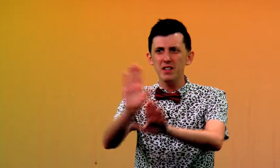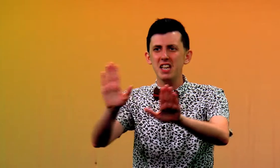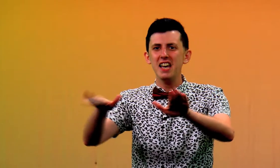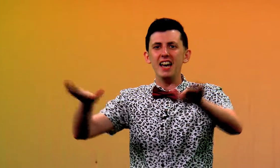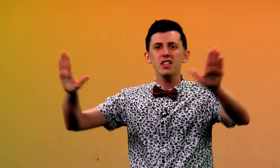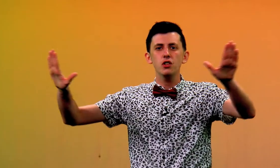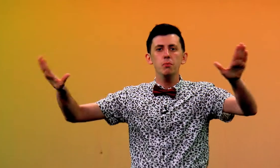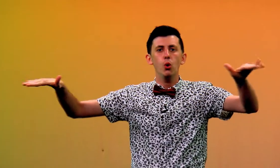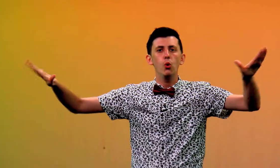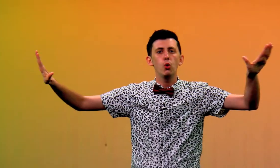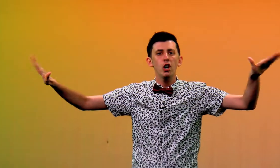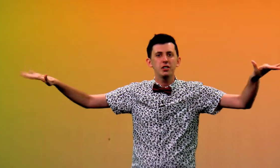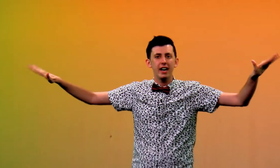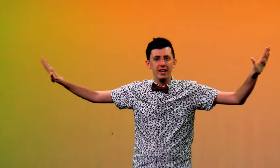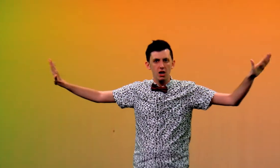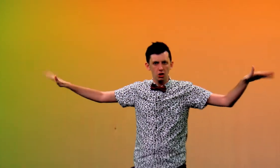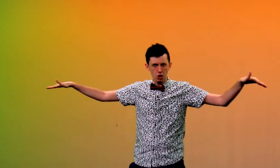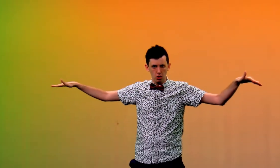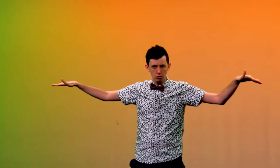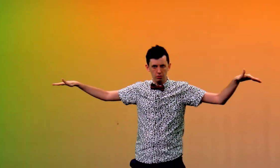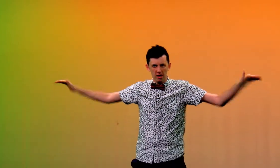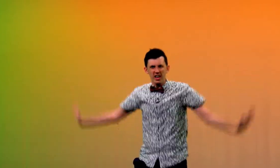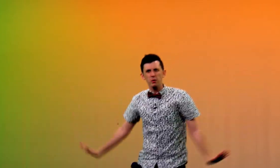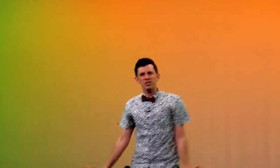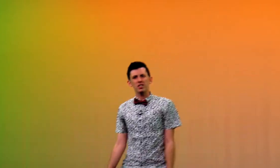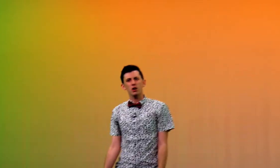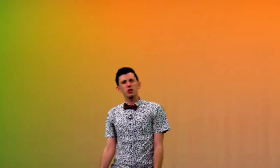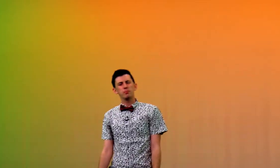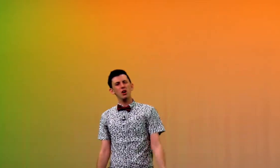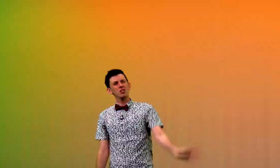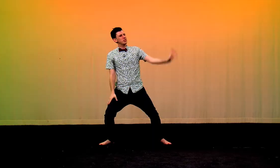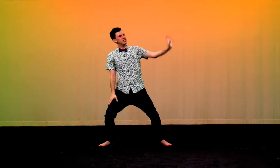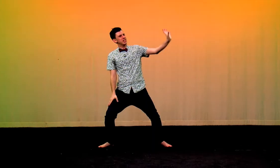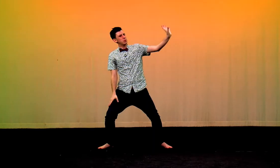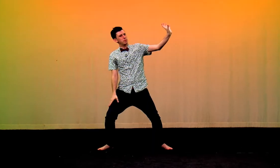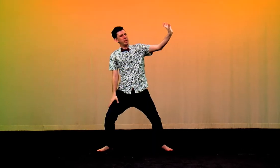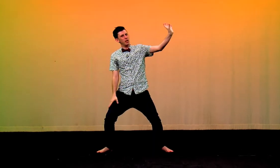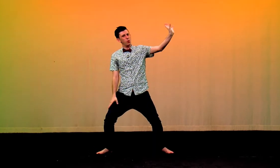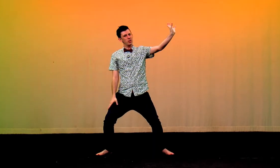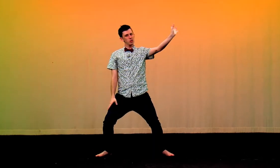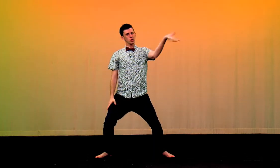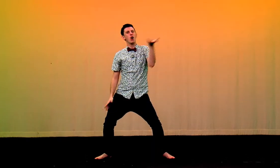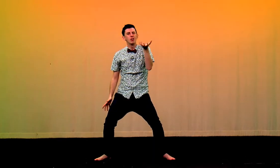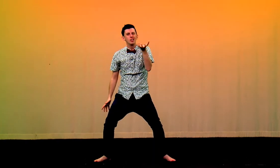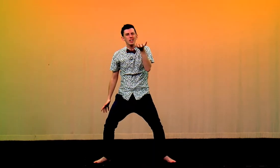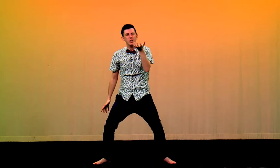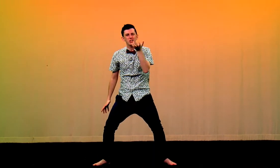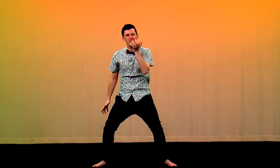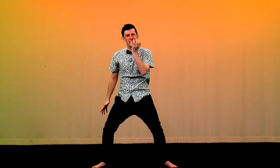He ate them all day long. He would sit on the branches, he would pick one, he would take a